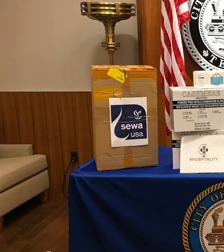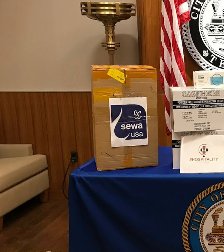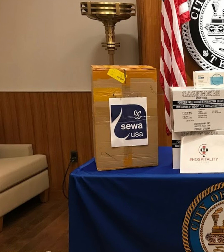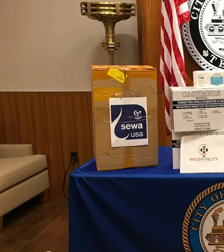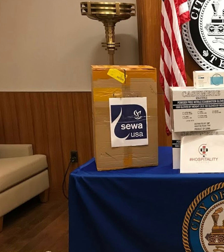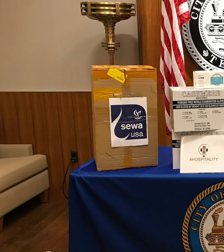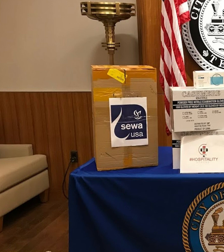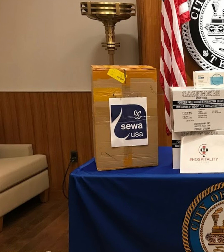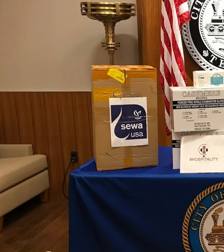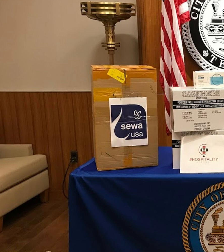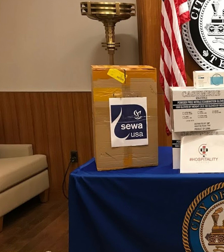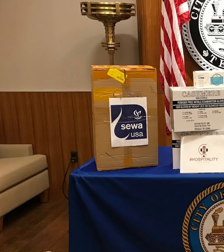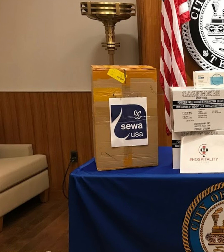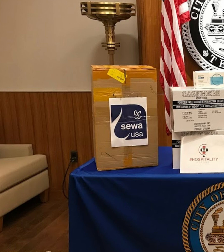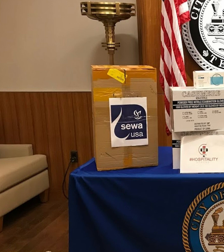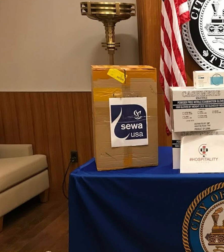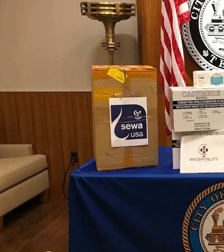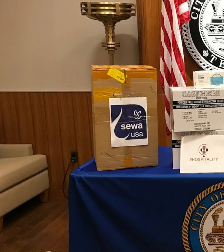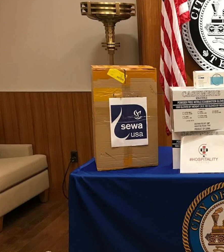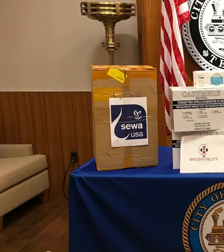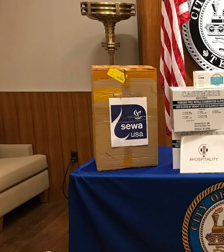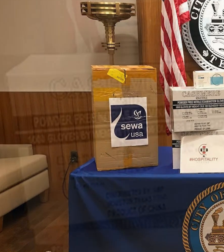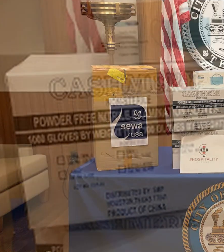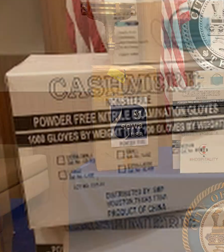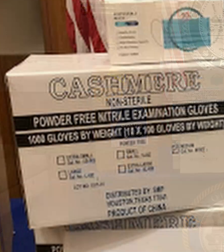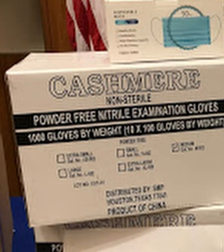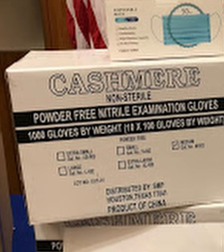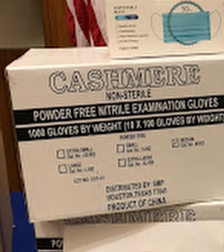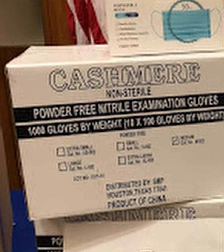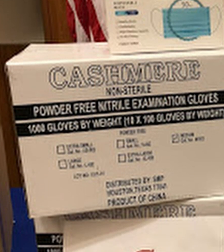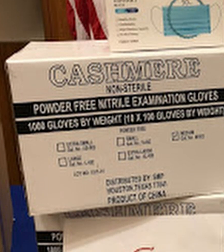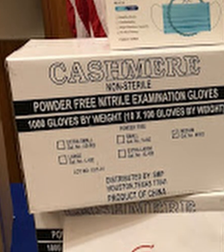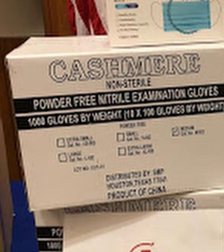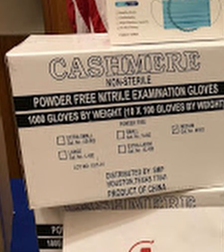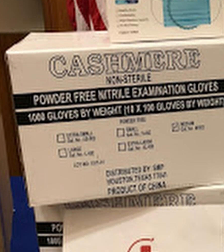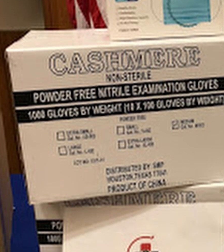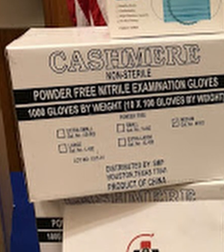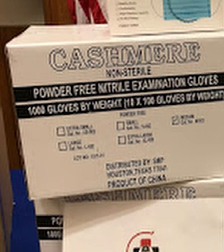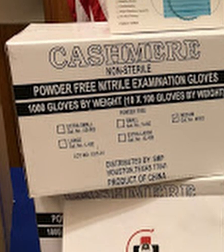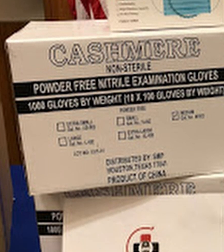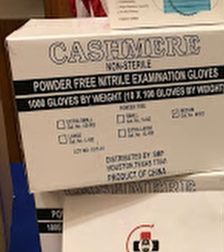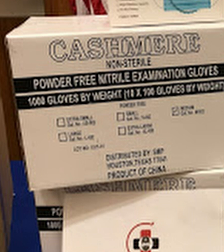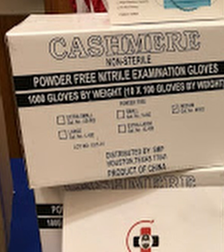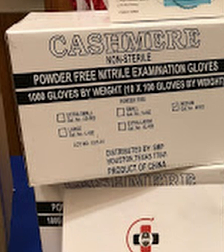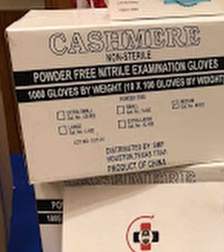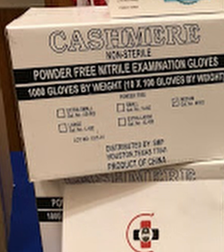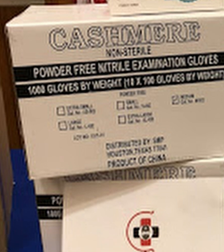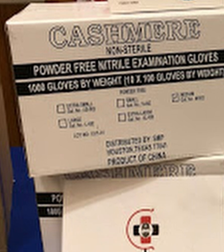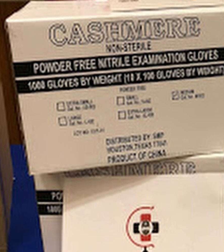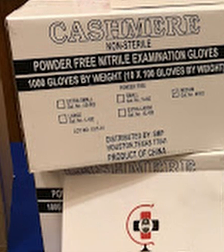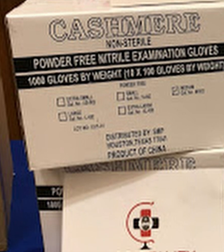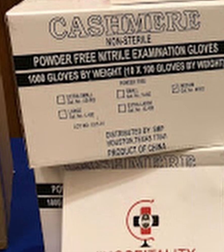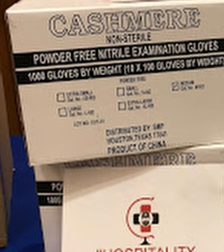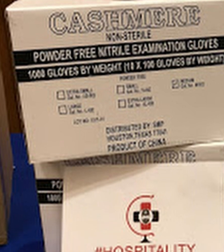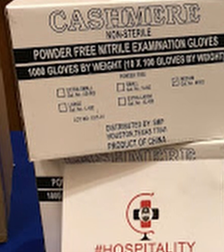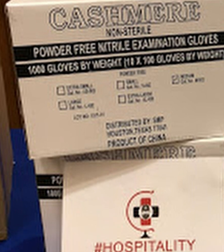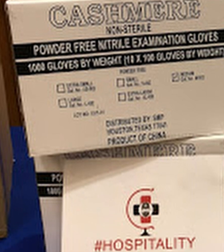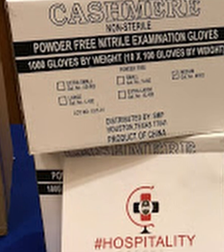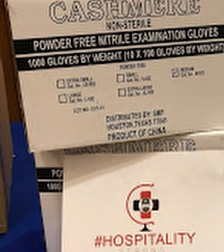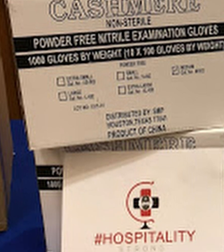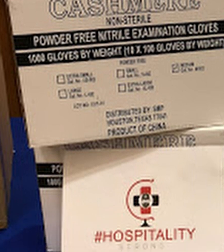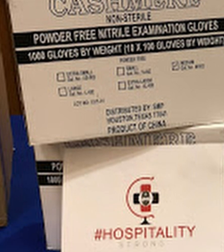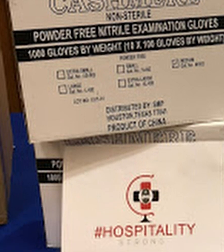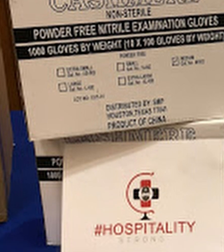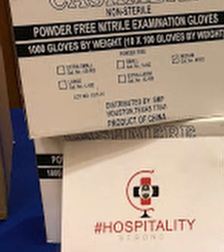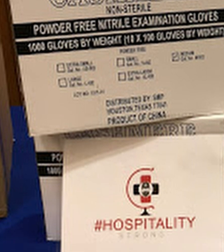rubber gloves. It is these kind of donations from our community that in turn help protect our community, and I'm